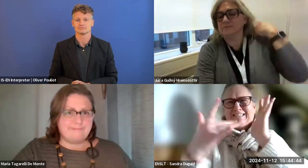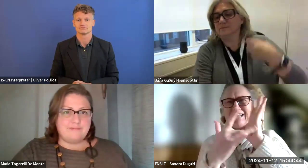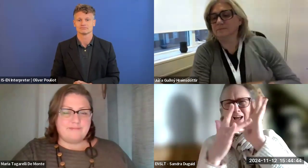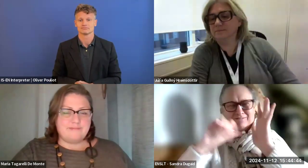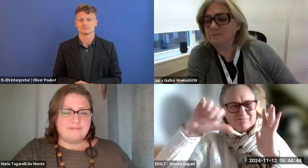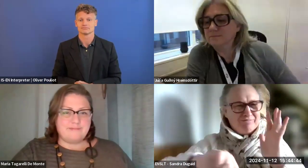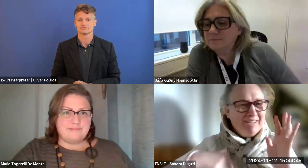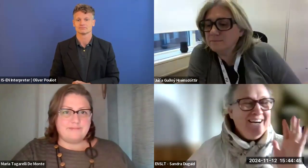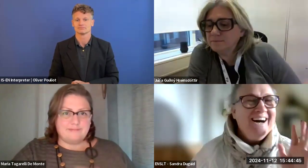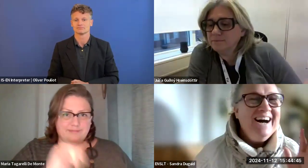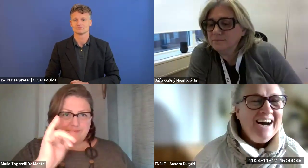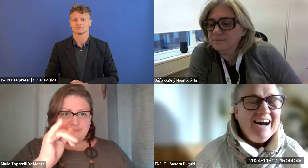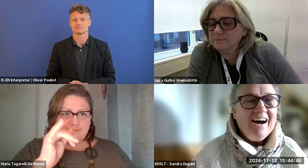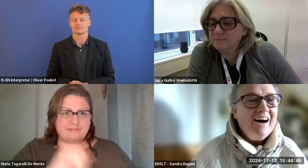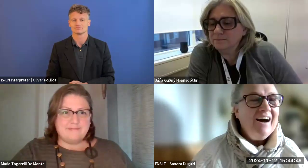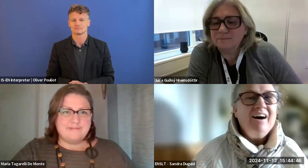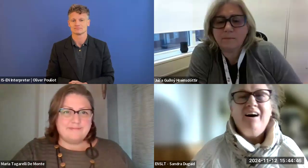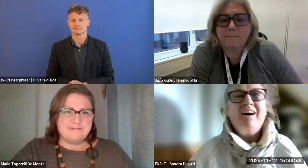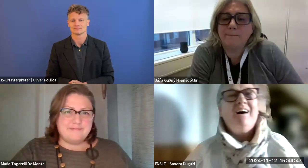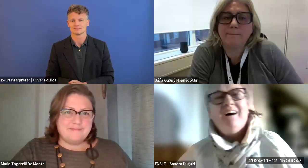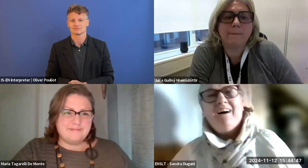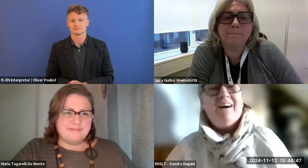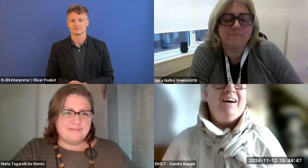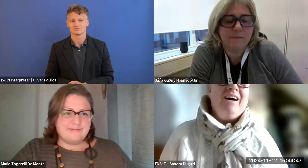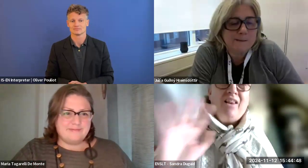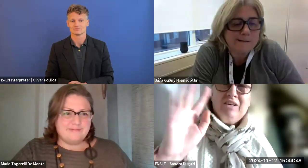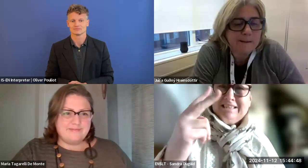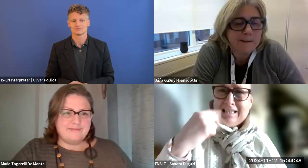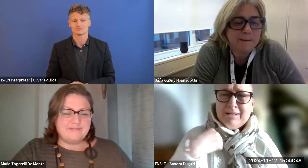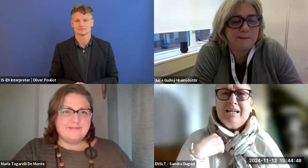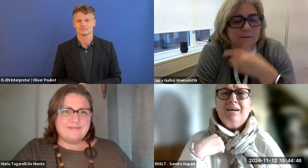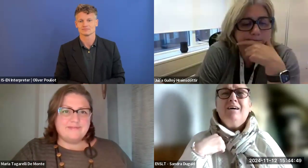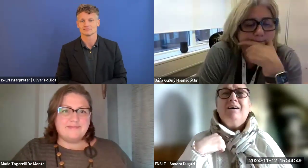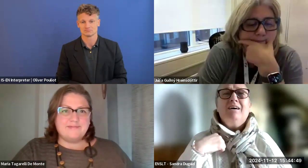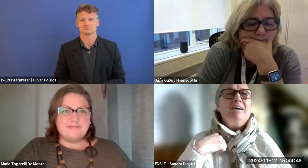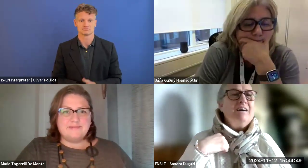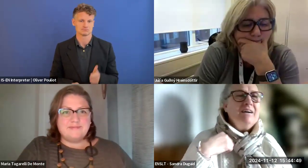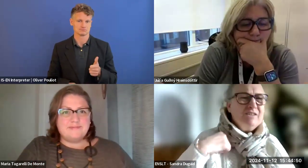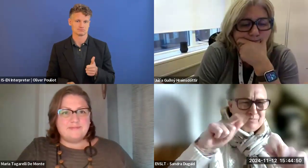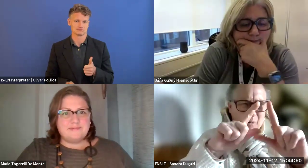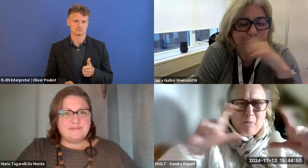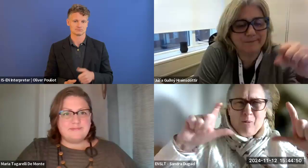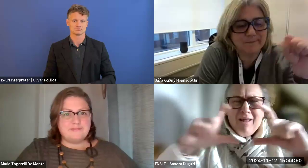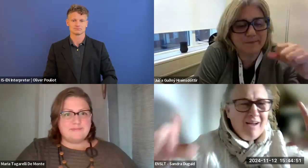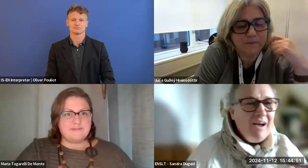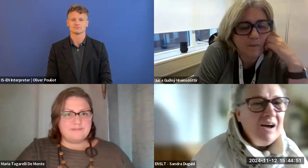Can you see me well? Sorry, the technology here is quite poor.